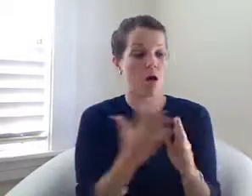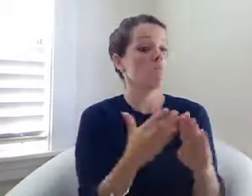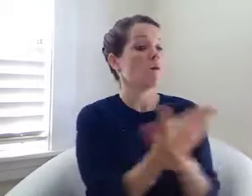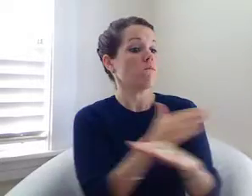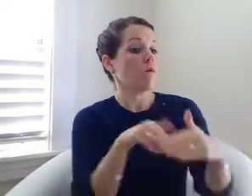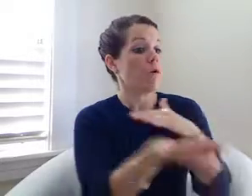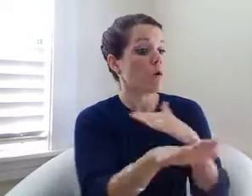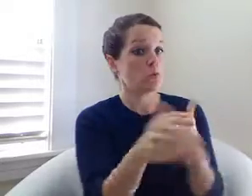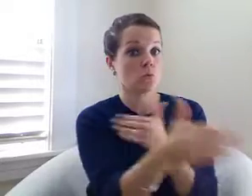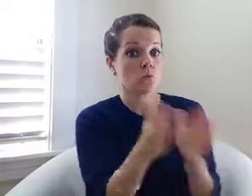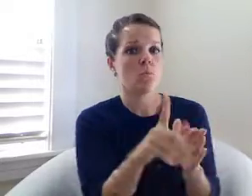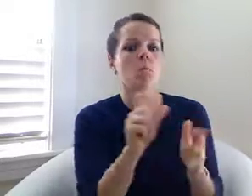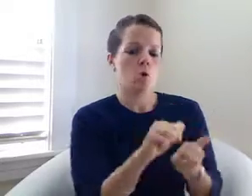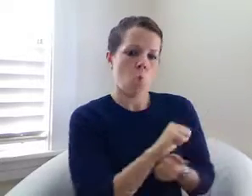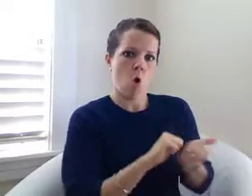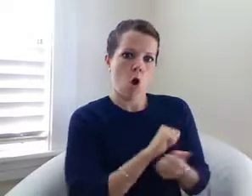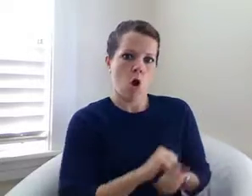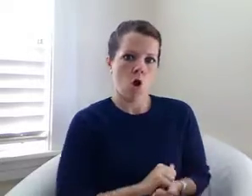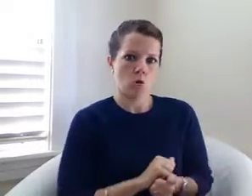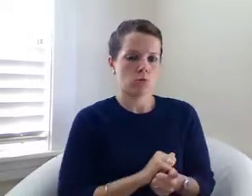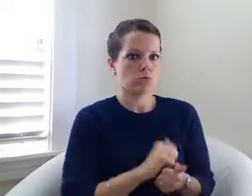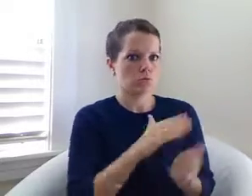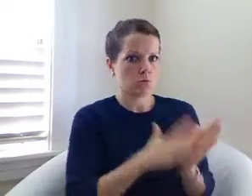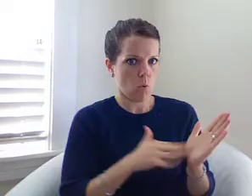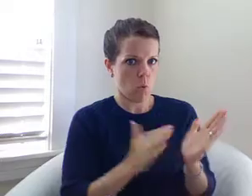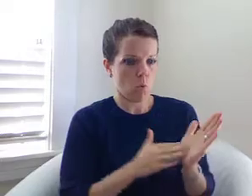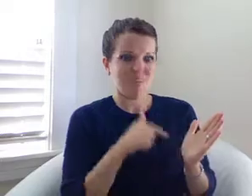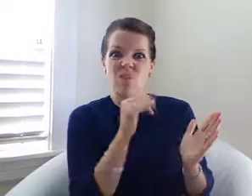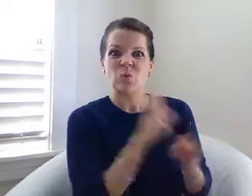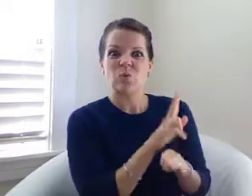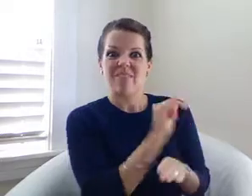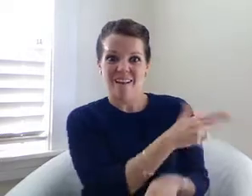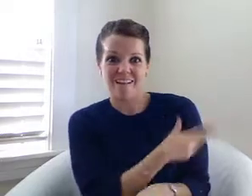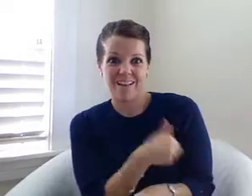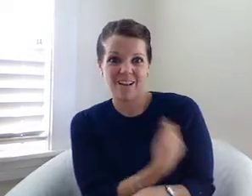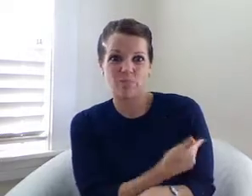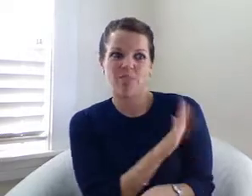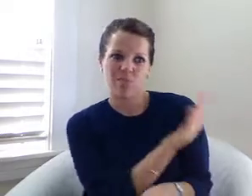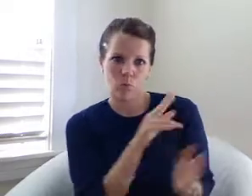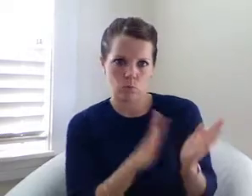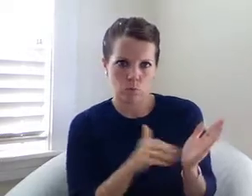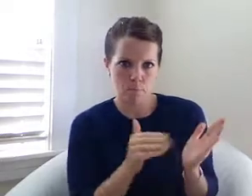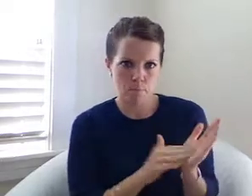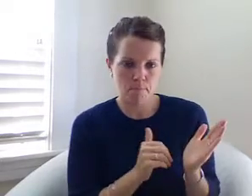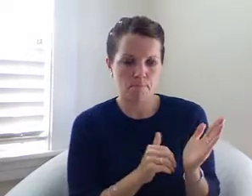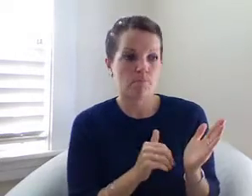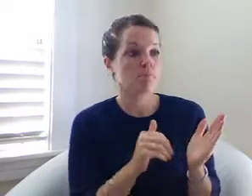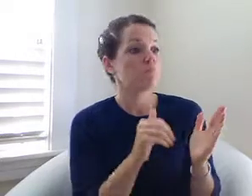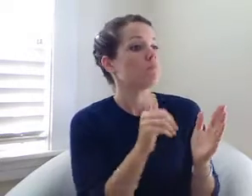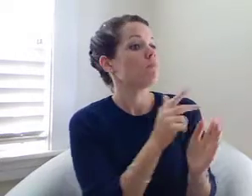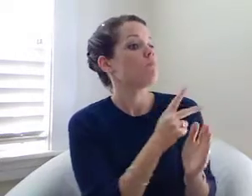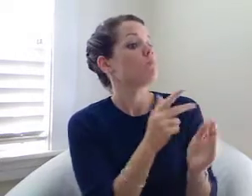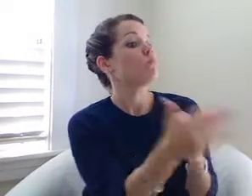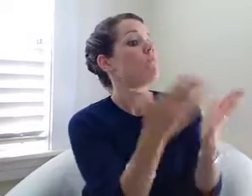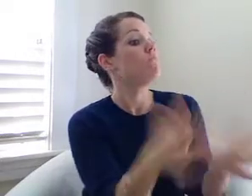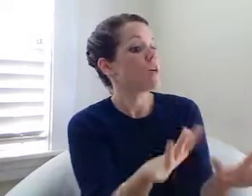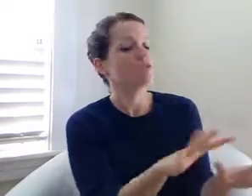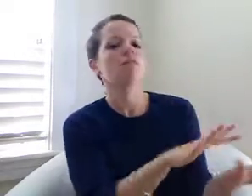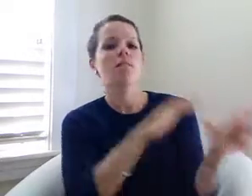before and after a patient encounter. You must wear gloves and a gown to enter the room and dispose of them before leaving the room.